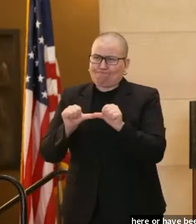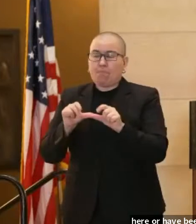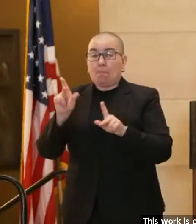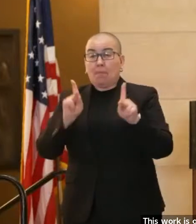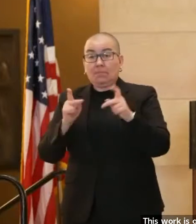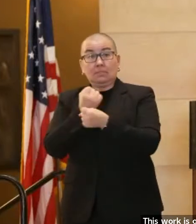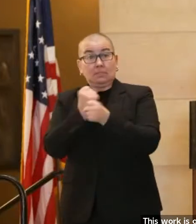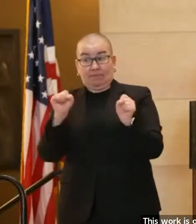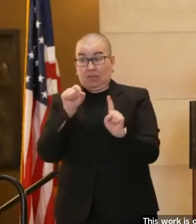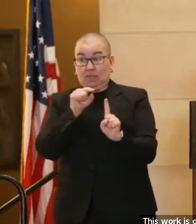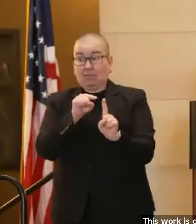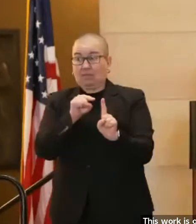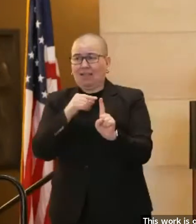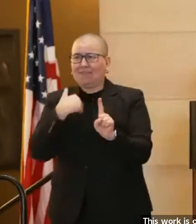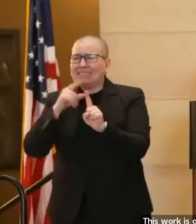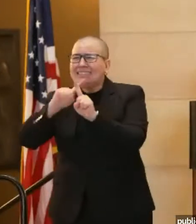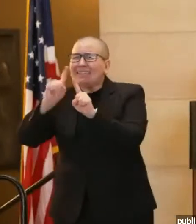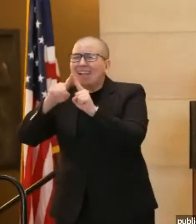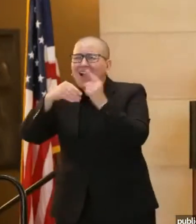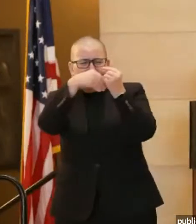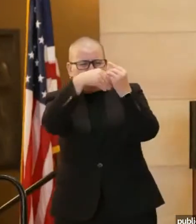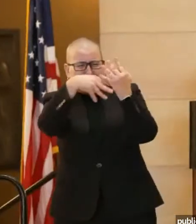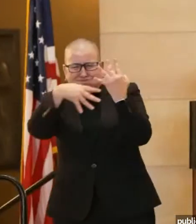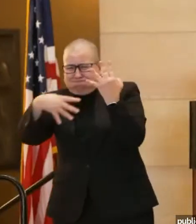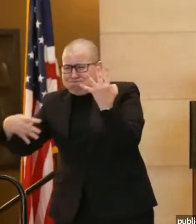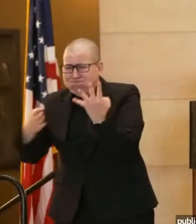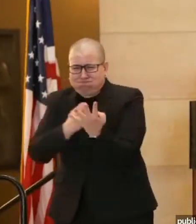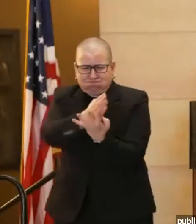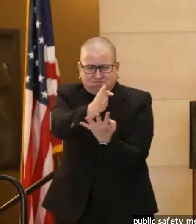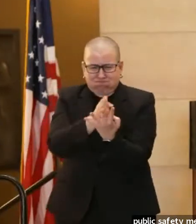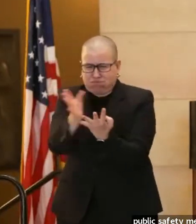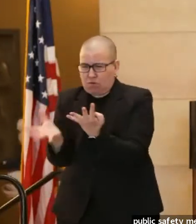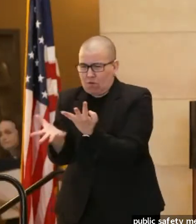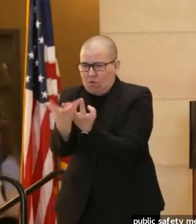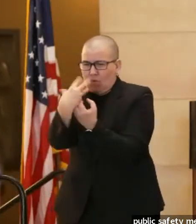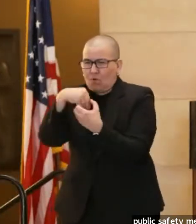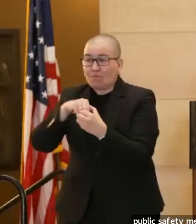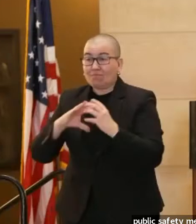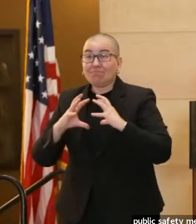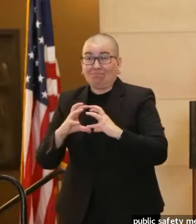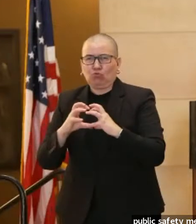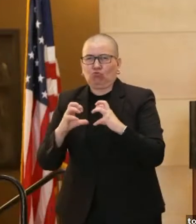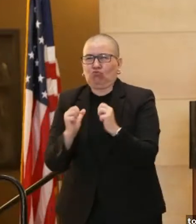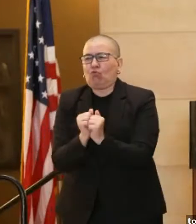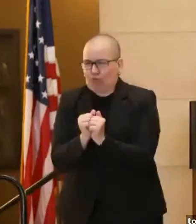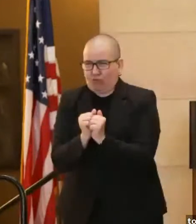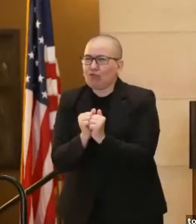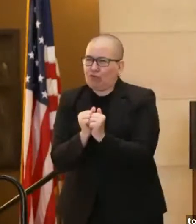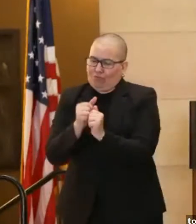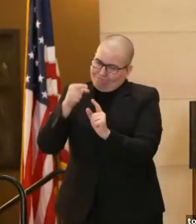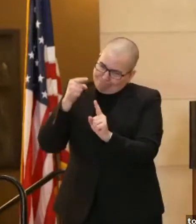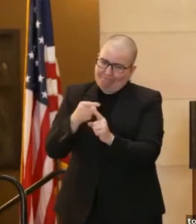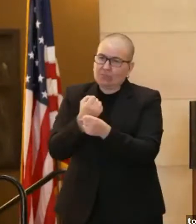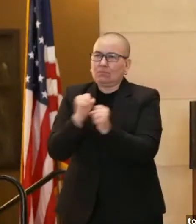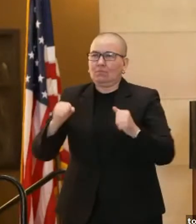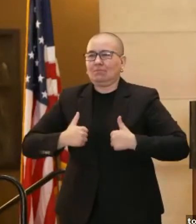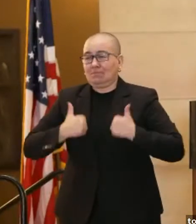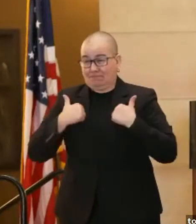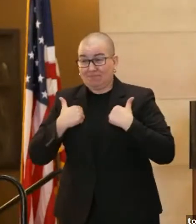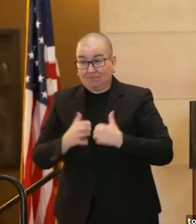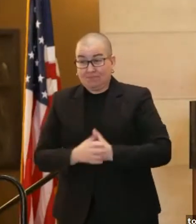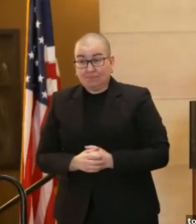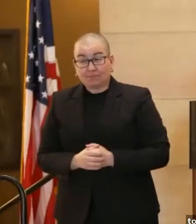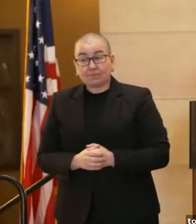across jurisdictions to work together to help save lives. And that's why last session, we invested in the Office of